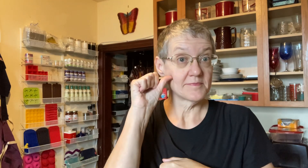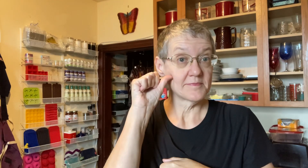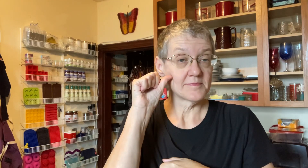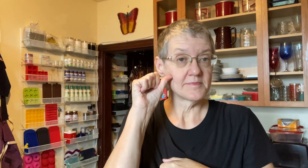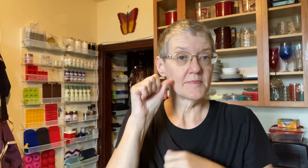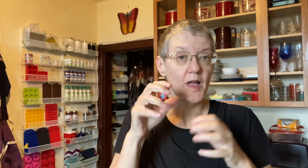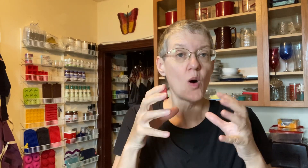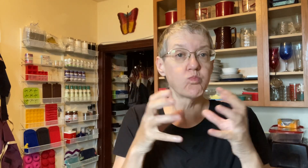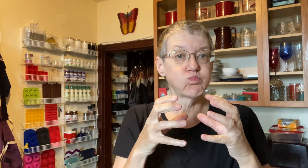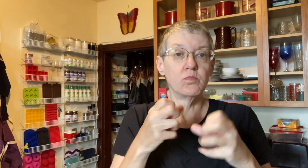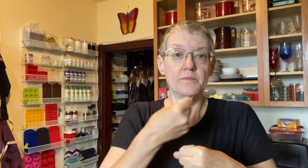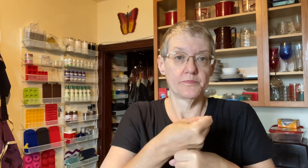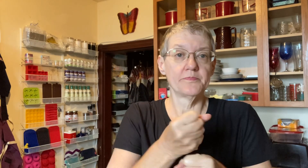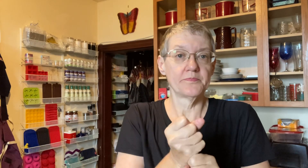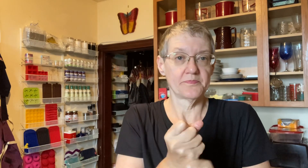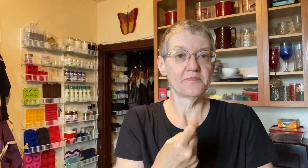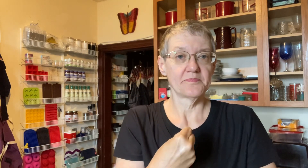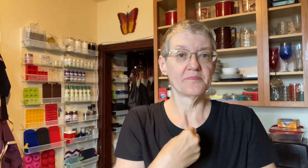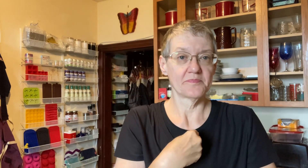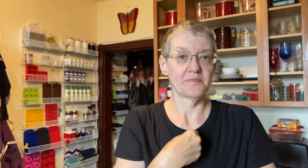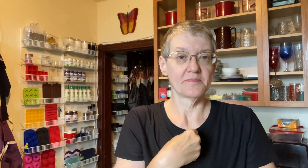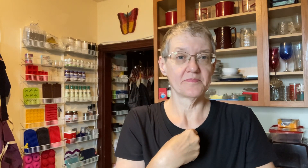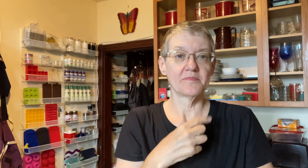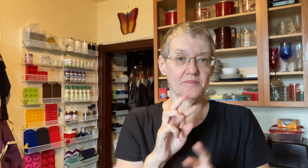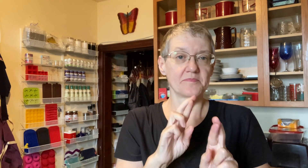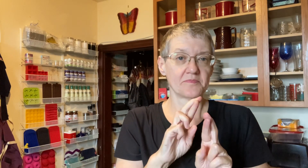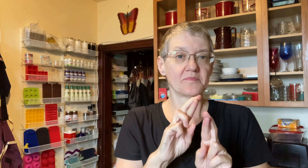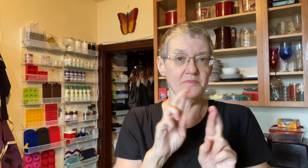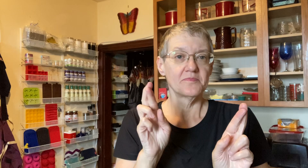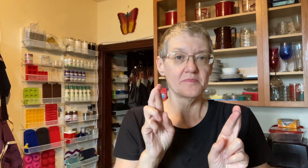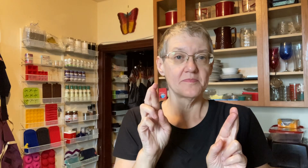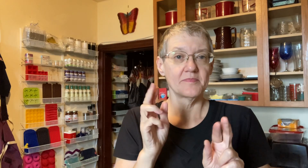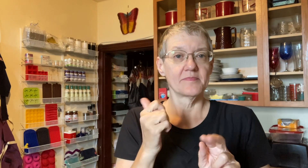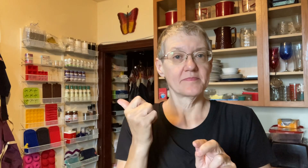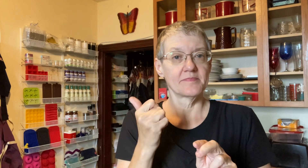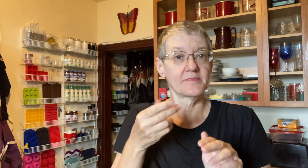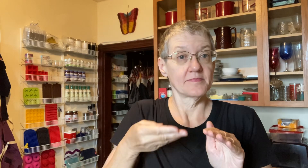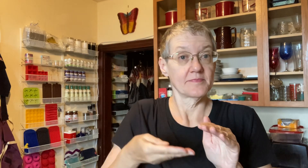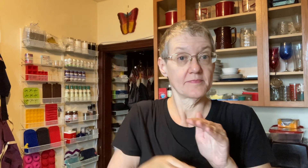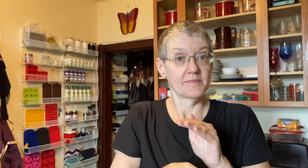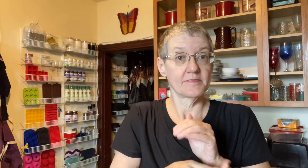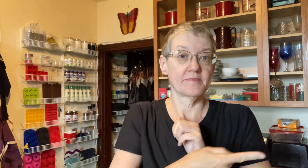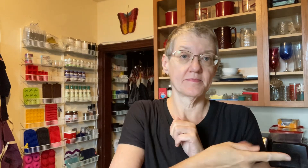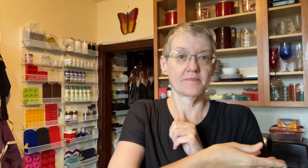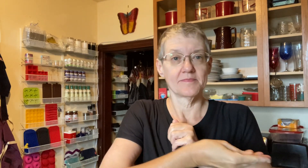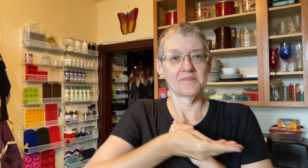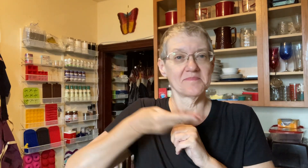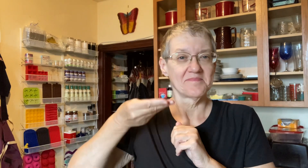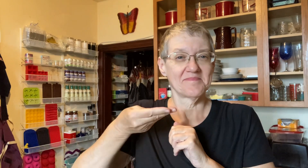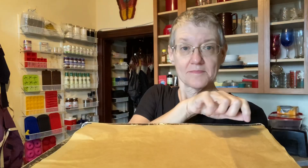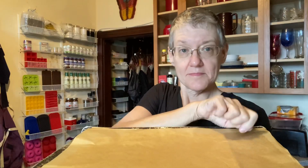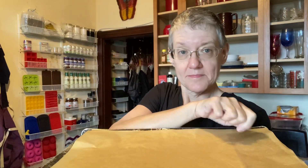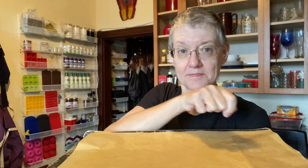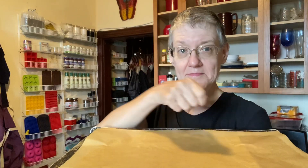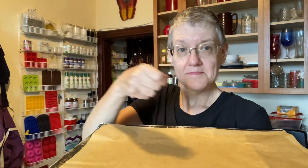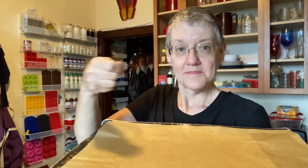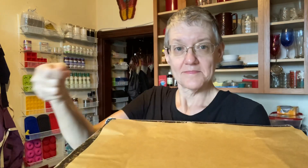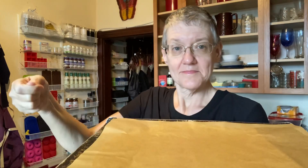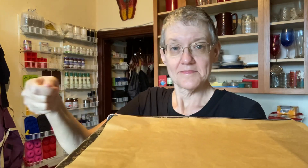Now yesterday I mixed up some dough and it's all ready. So let's swap these out.